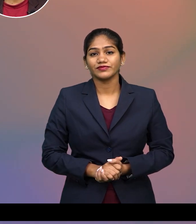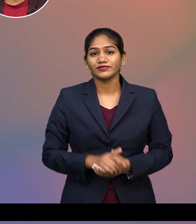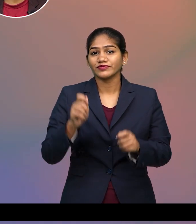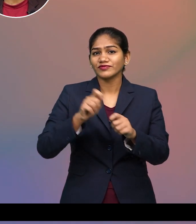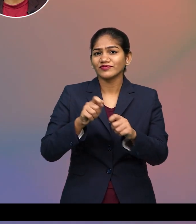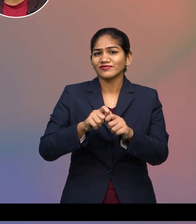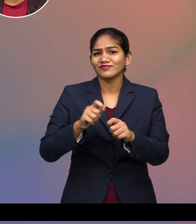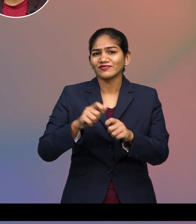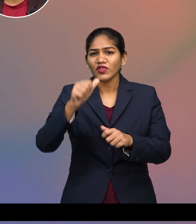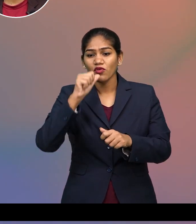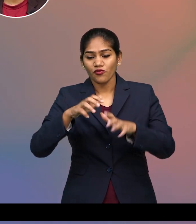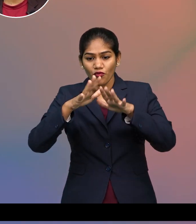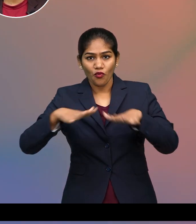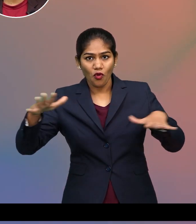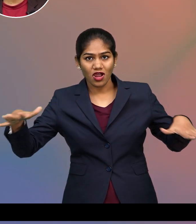Work of water.